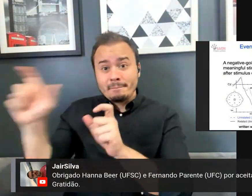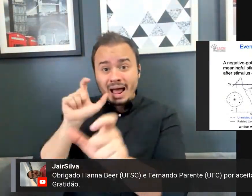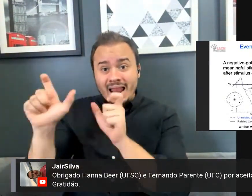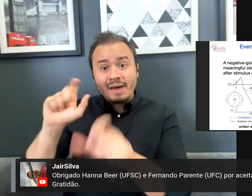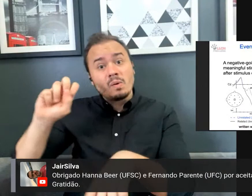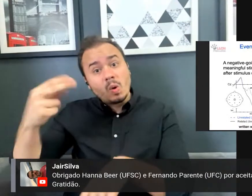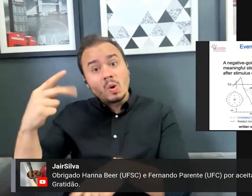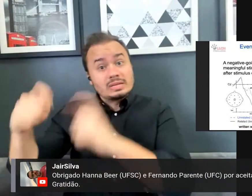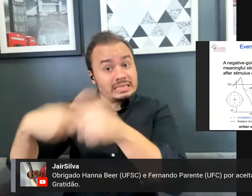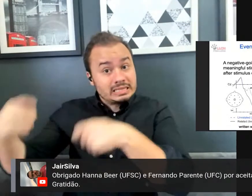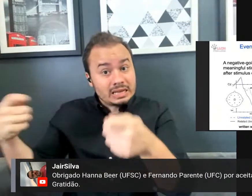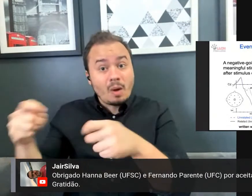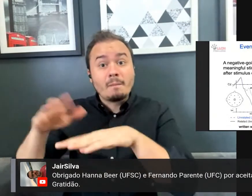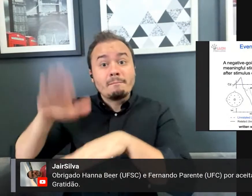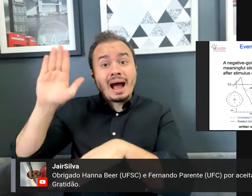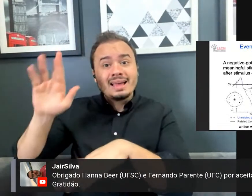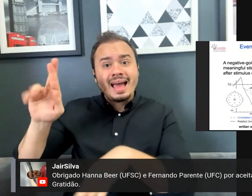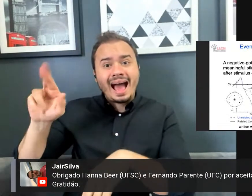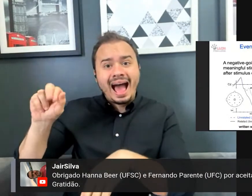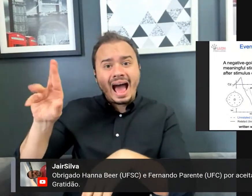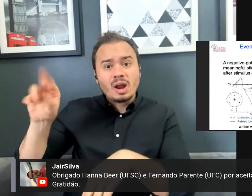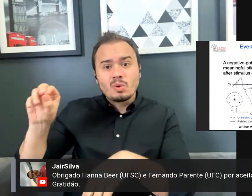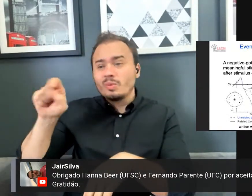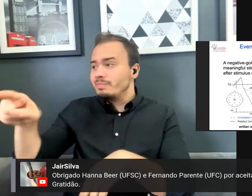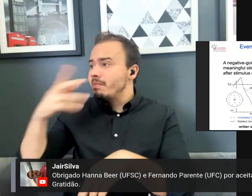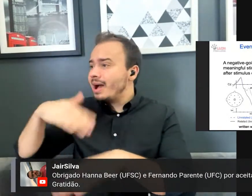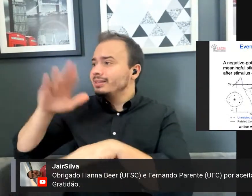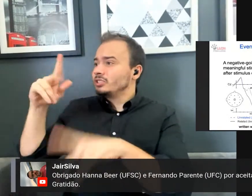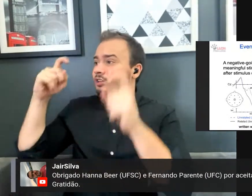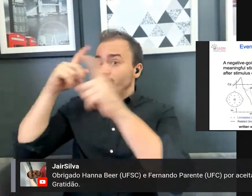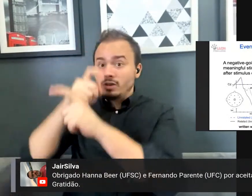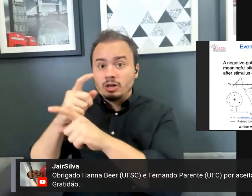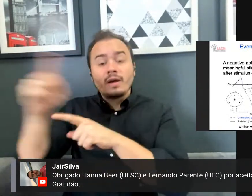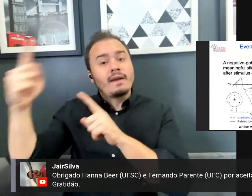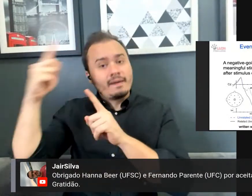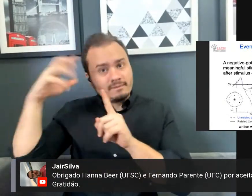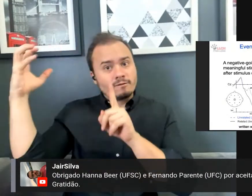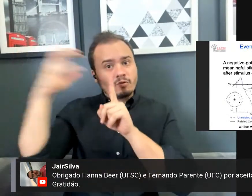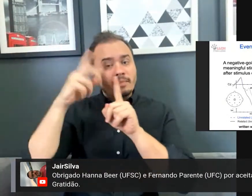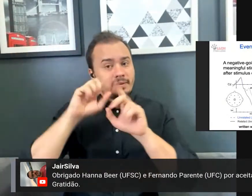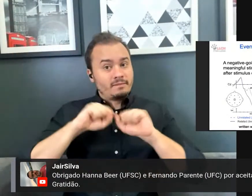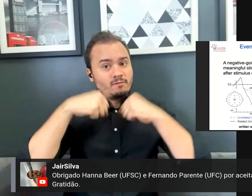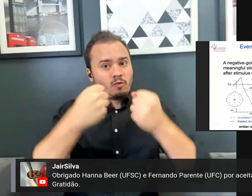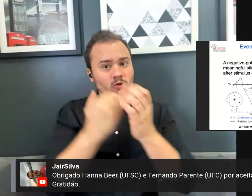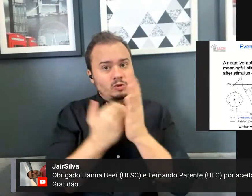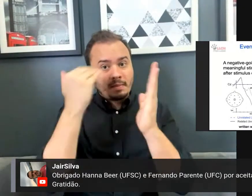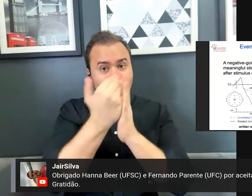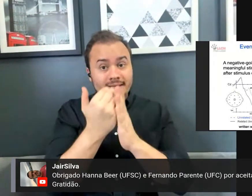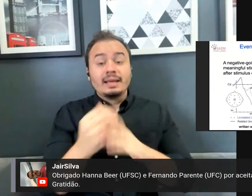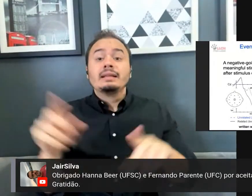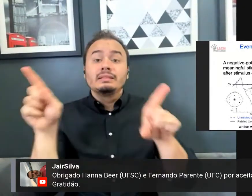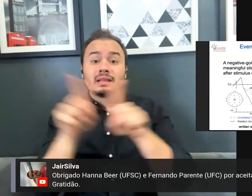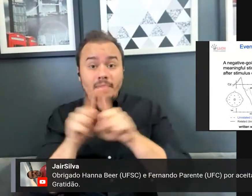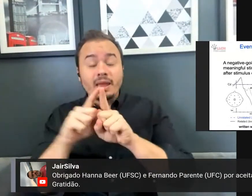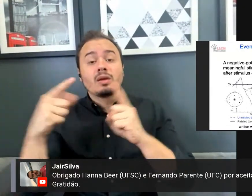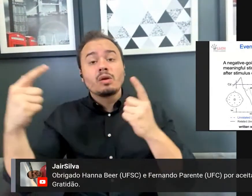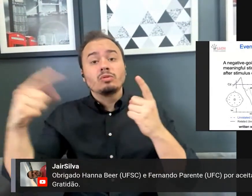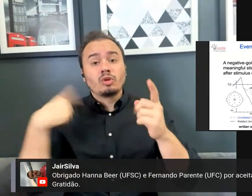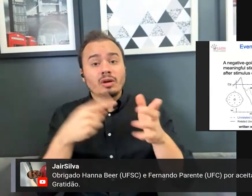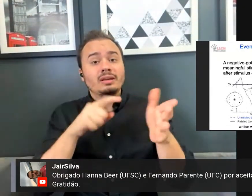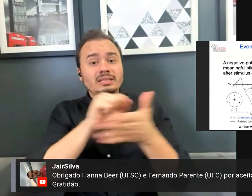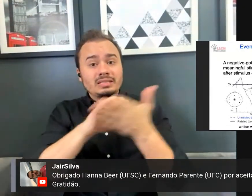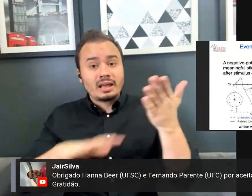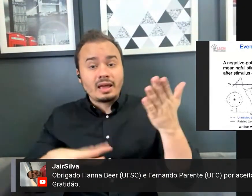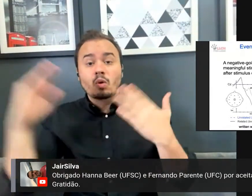more activation with respect to sensory and motor information that's encoded with concrete words compared to abstract words.